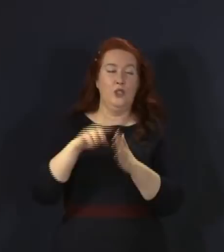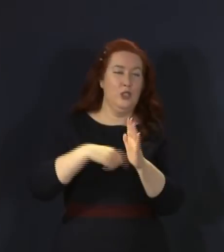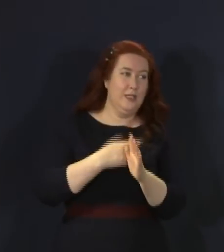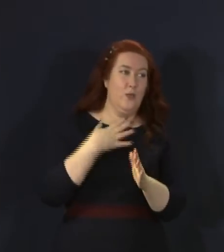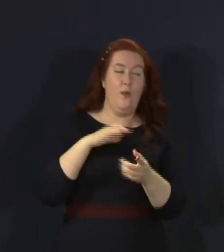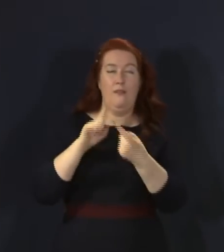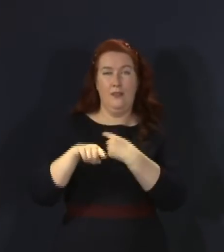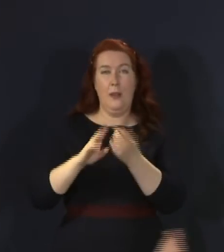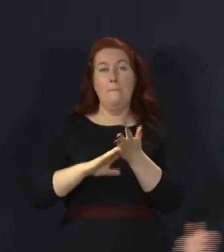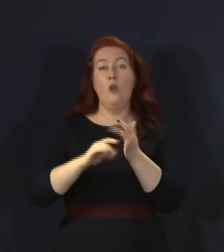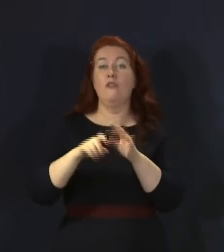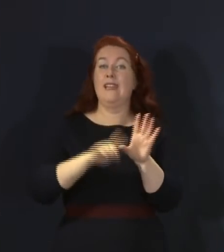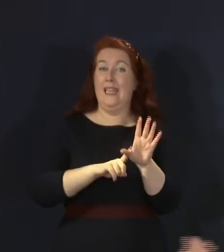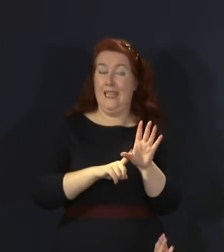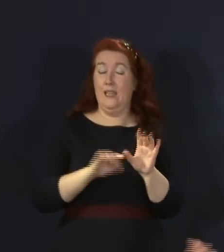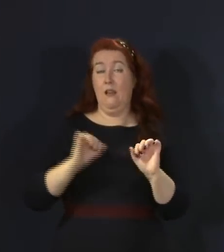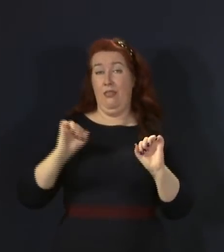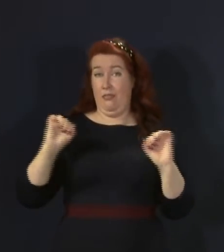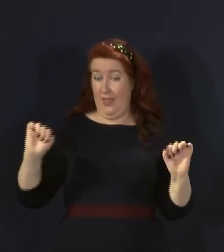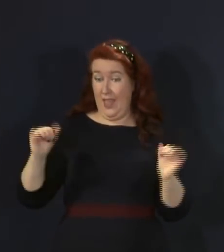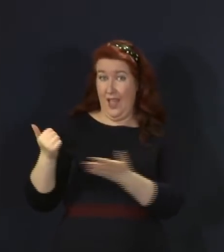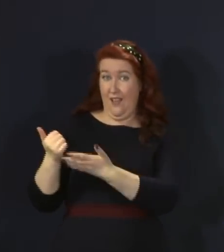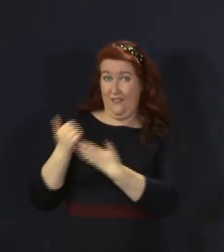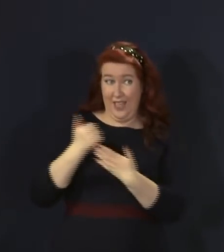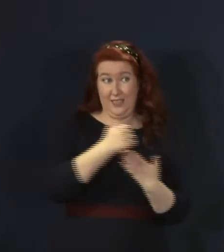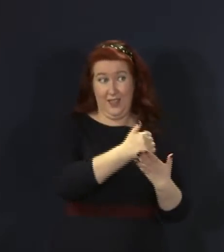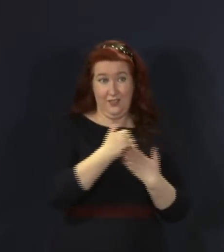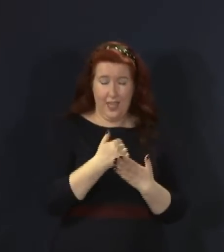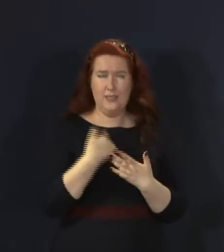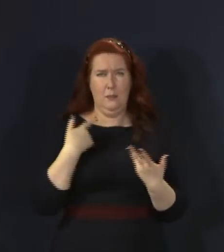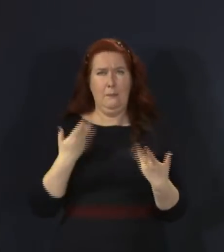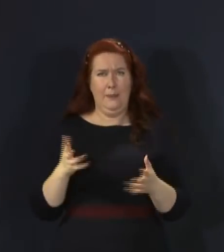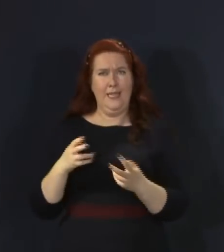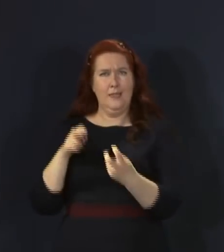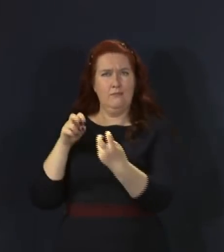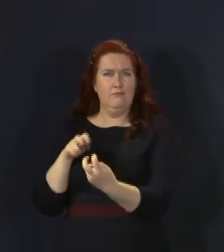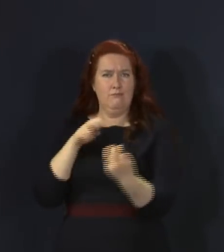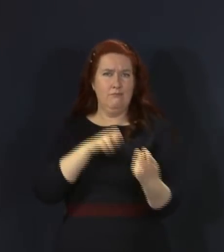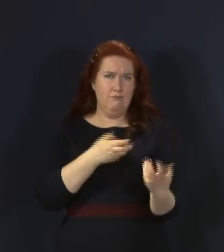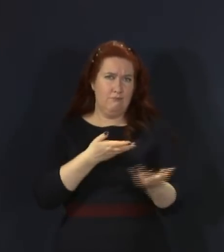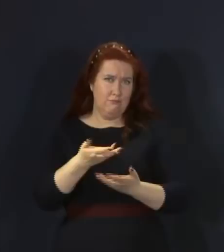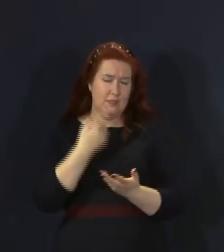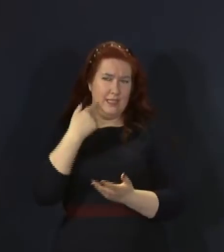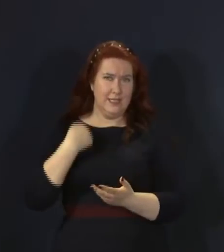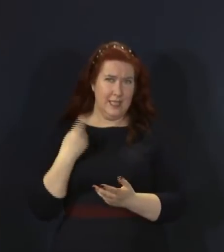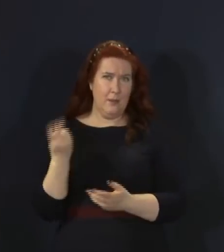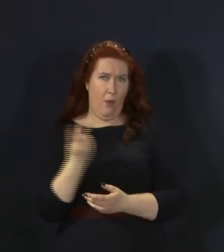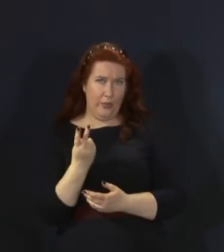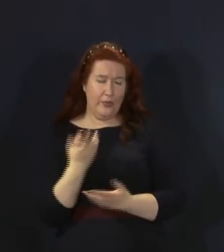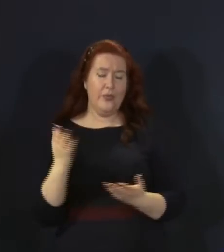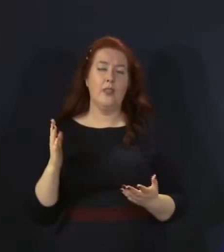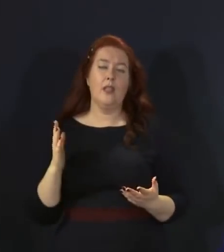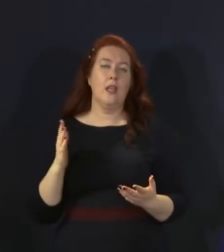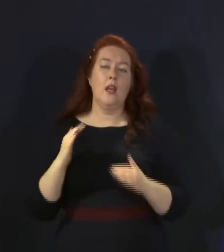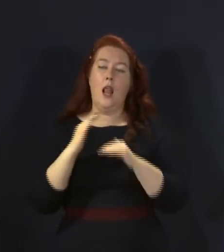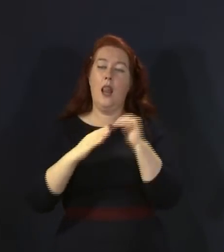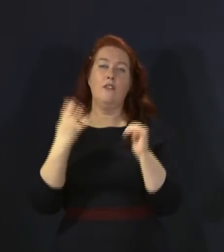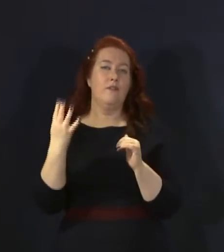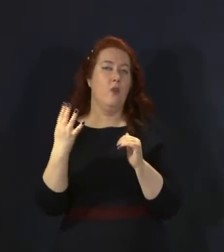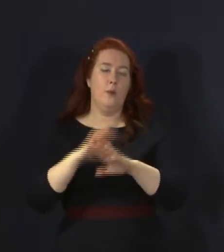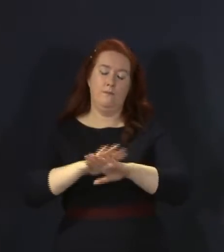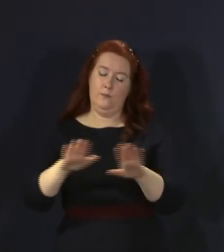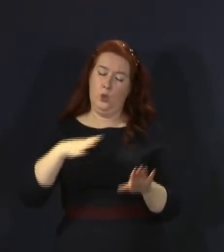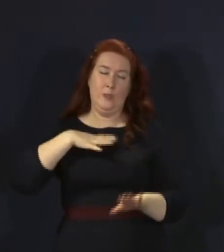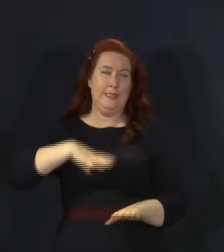on Murray. The advice they have given me, and obviously I spent time with both of them yesterday looking at this, is that level 4 is not